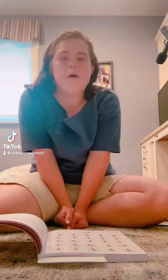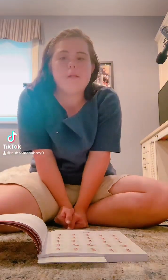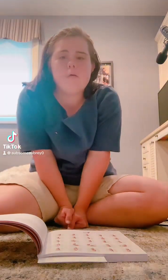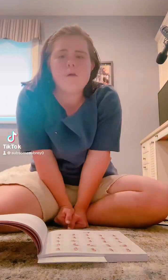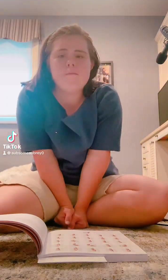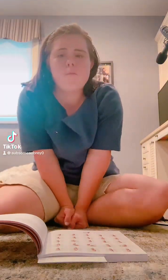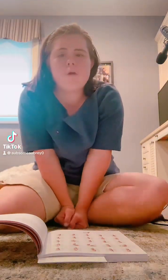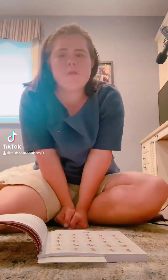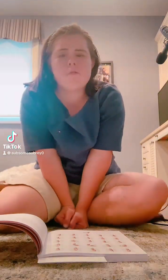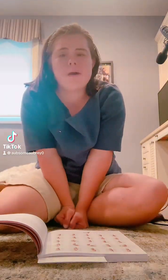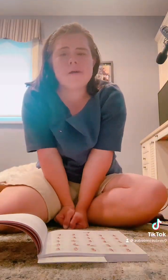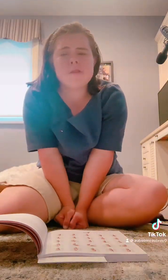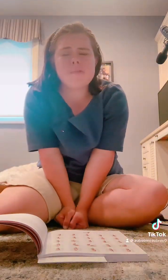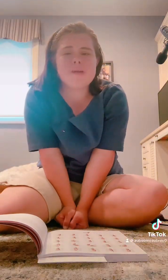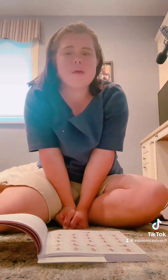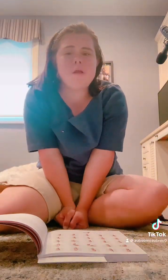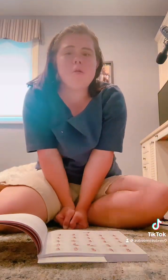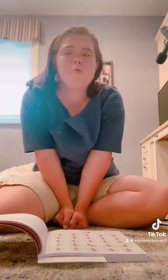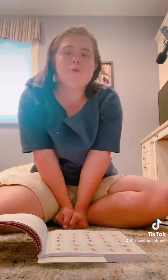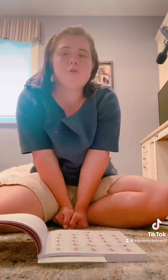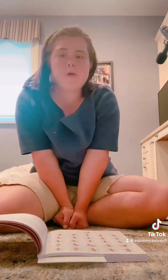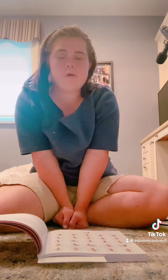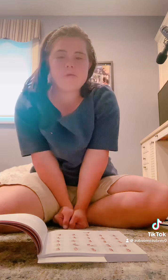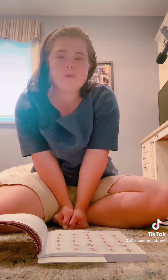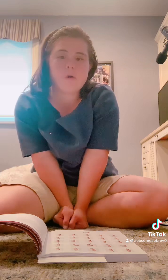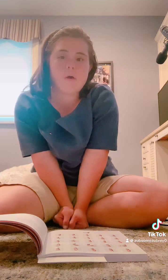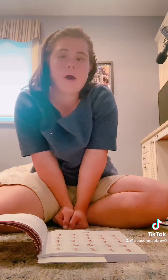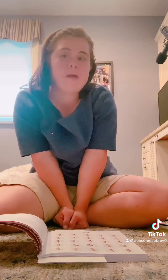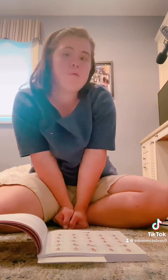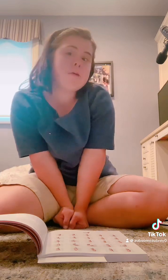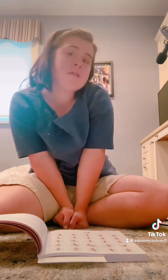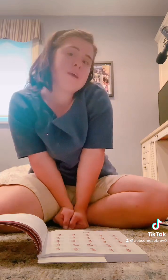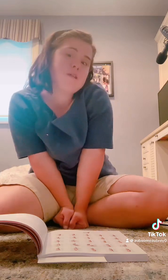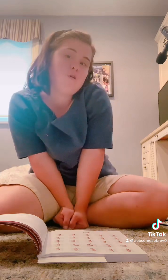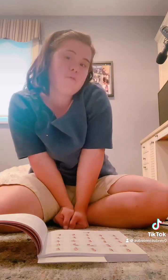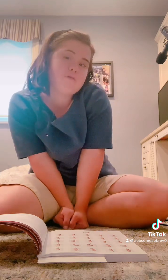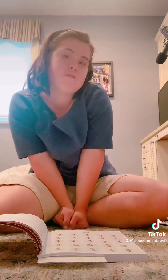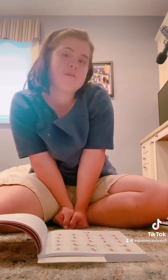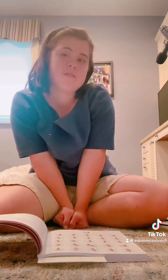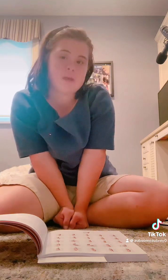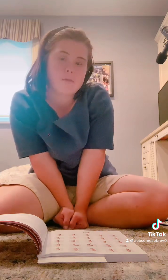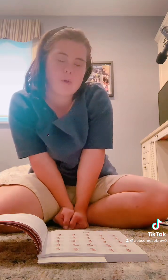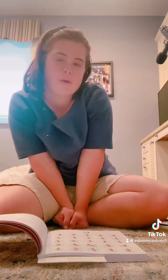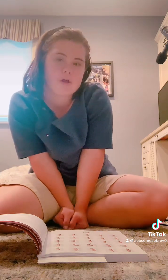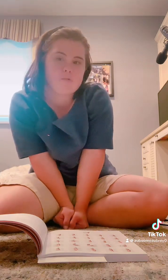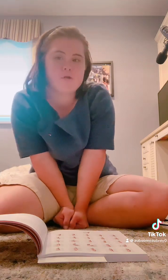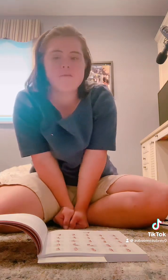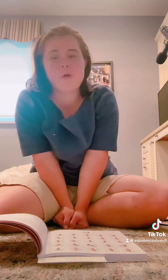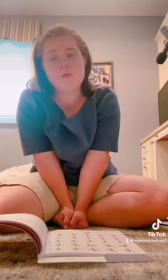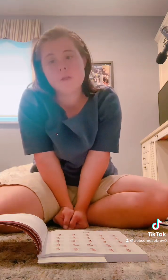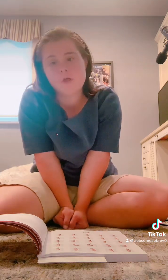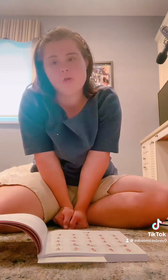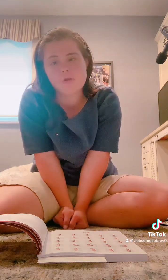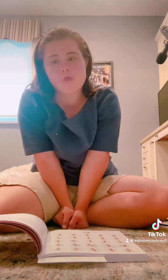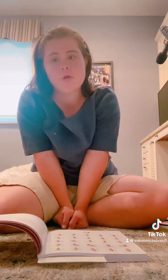Hello everyone, so I got some exciting news to share. So I will be taking over for the summer because one of our teachers just